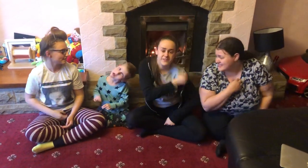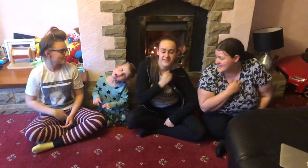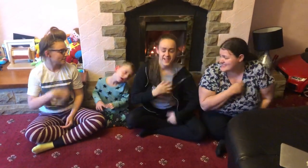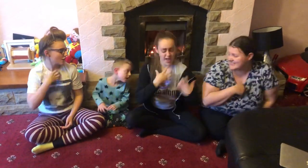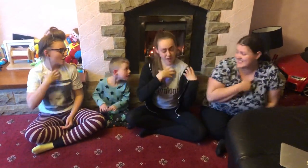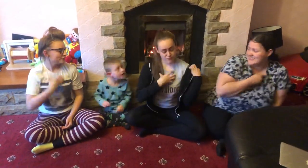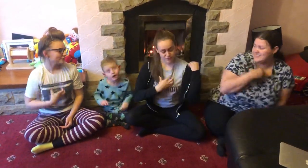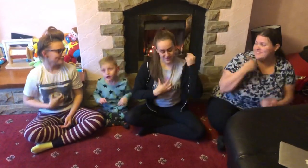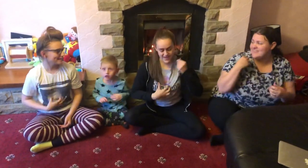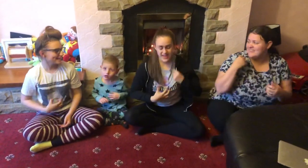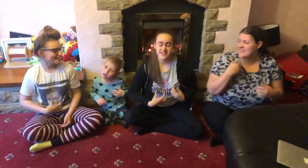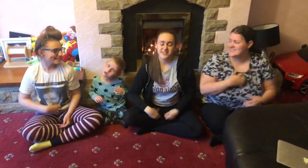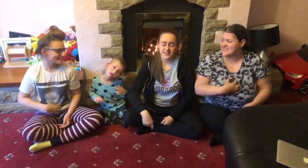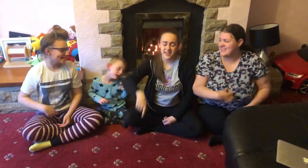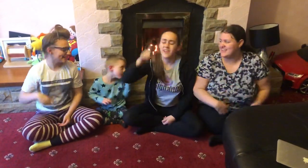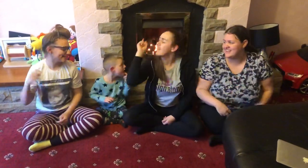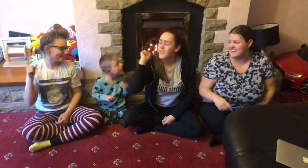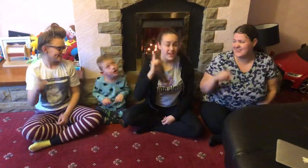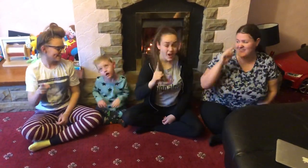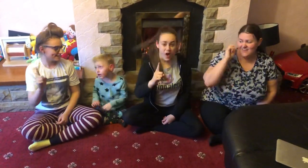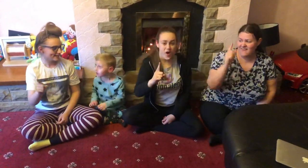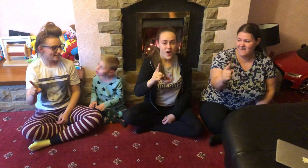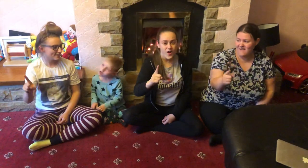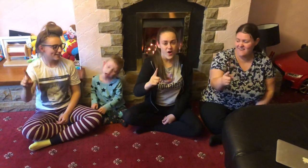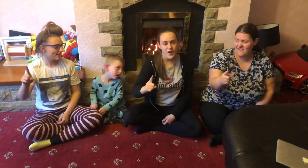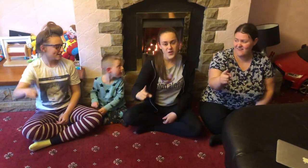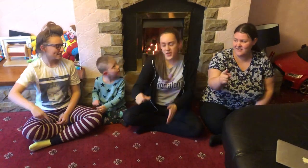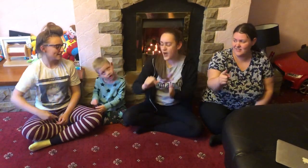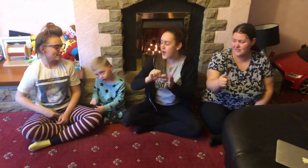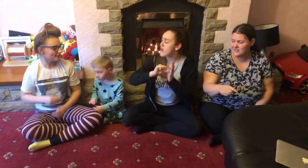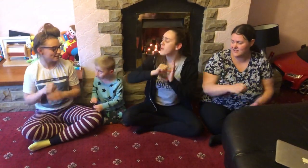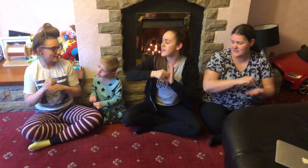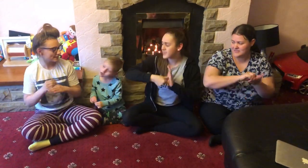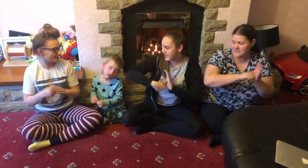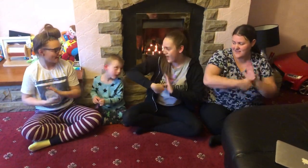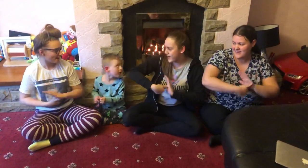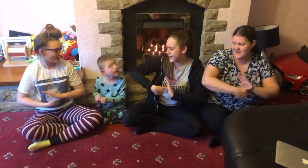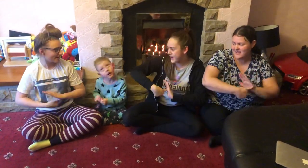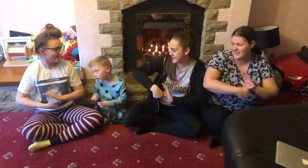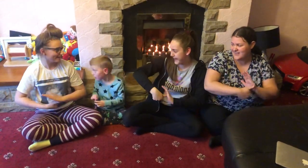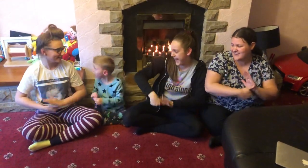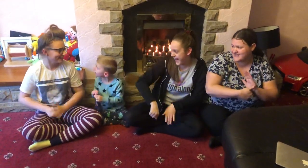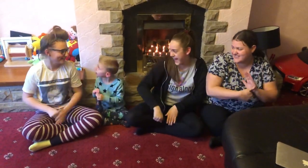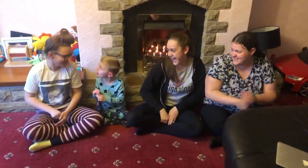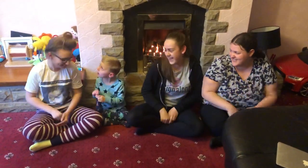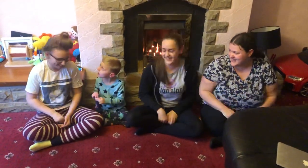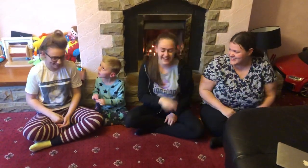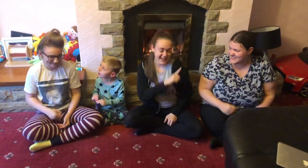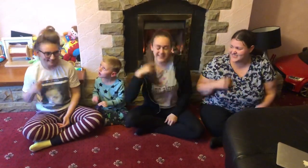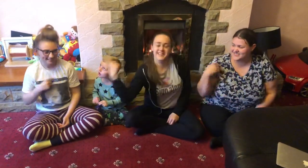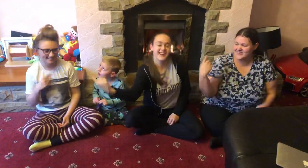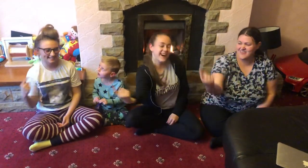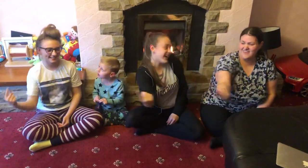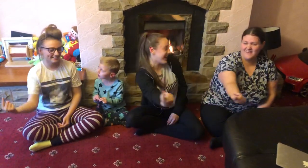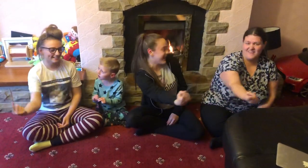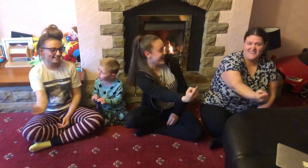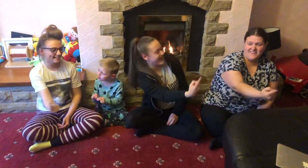Risking it all the way time. No guys. Cause all